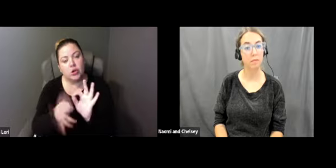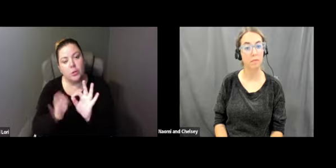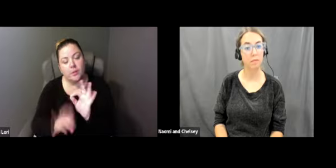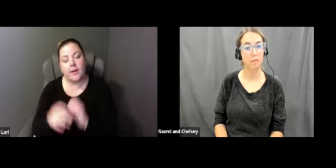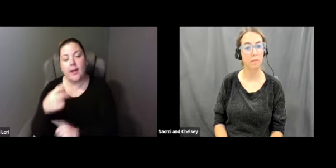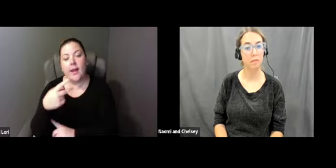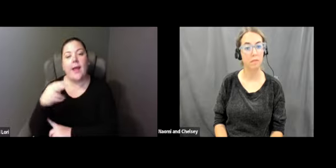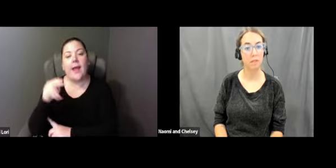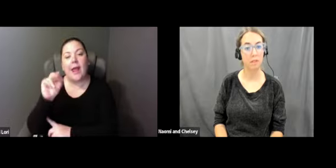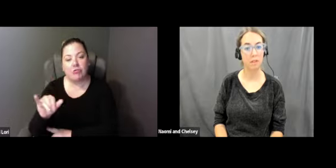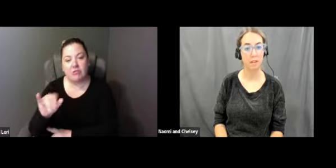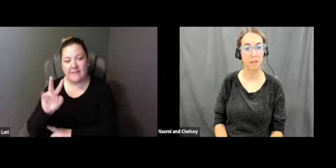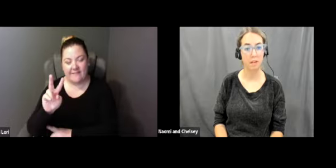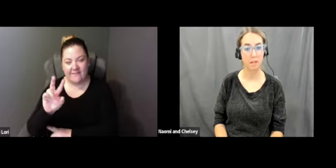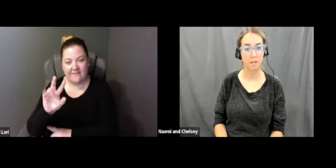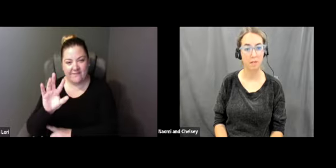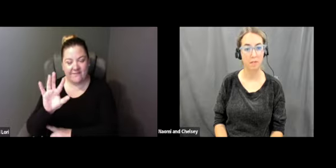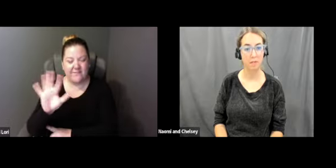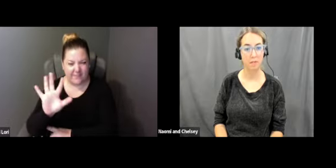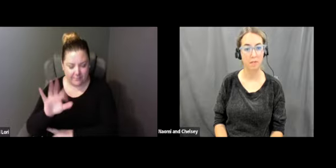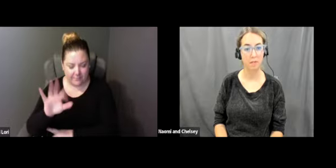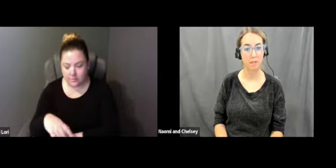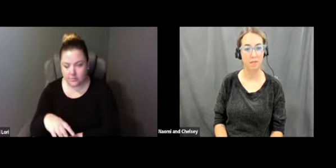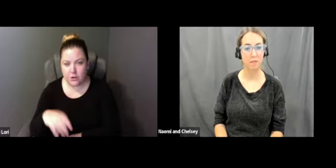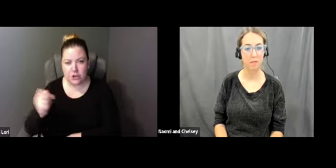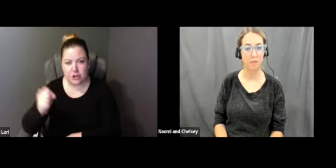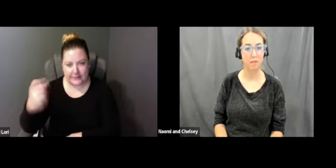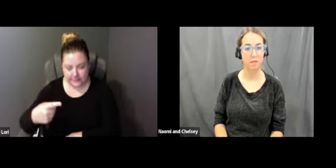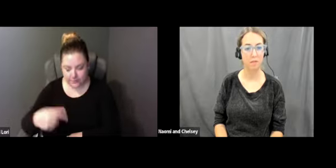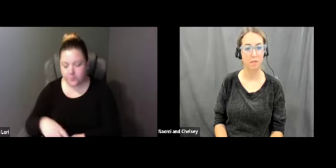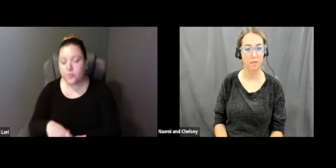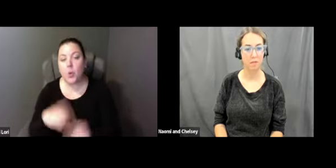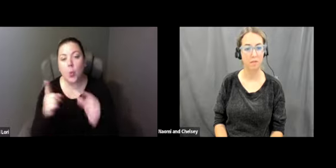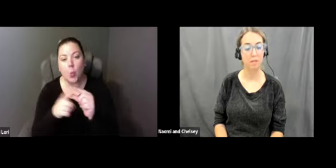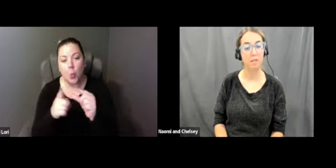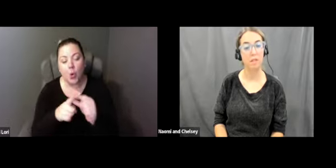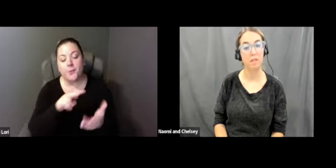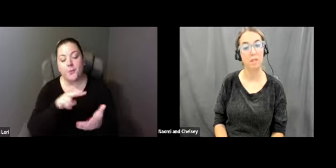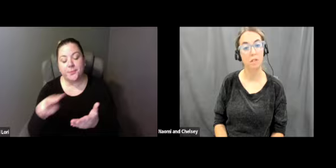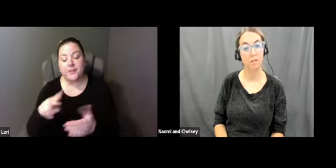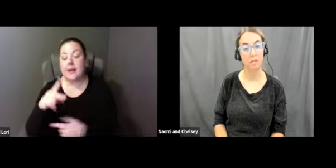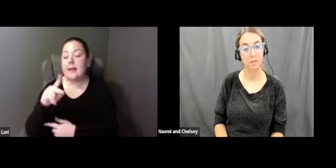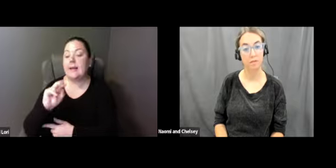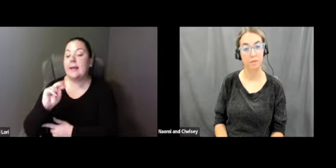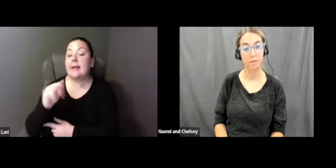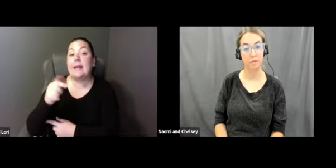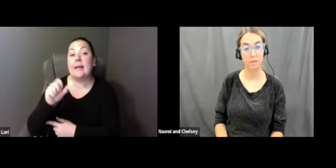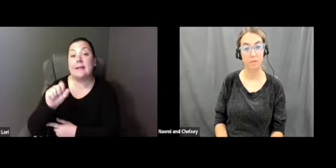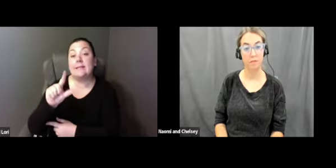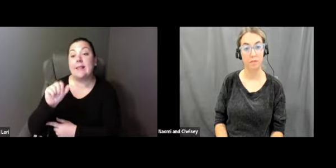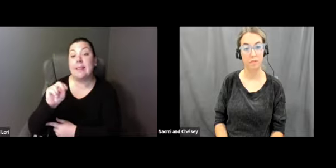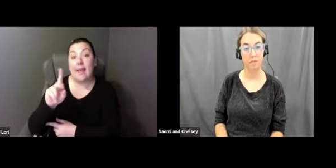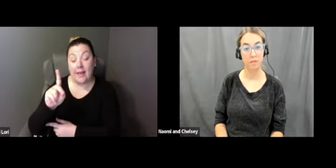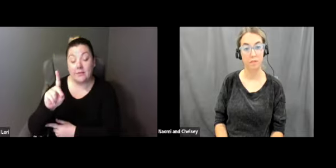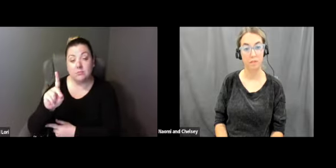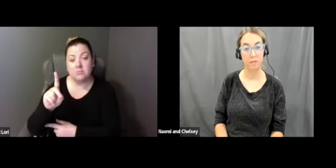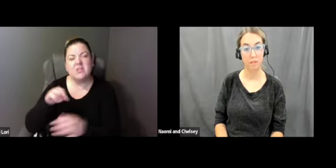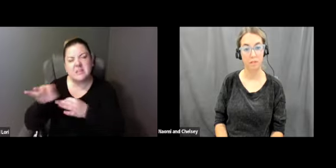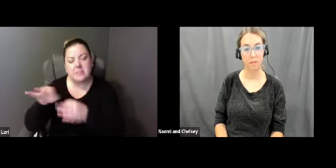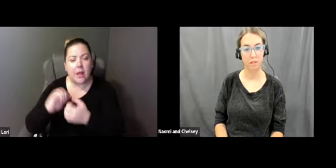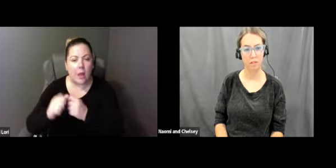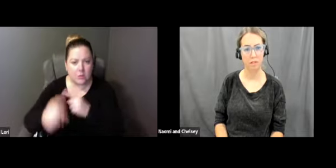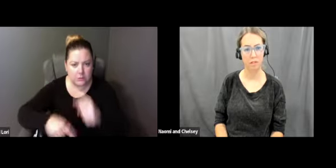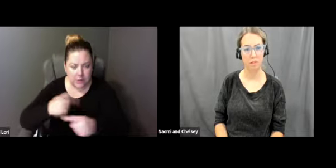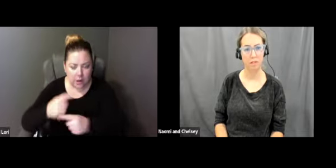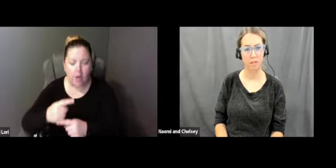the word Kingsland comes up, and how that's produced in sign language is first there's two parts to the sign. The first part is you come across your chest